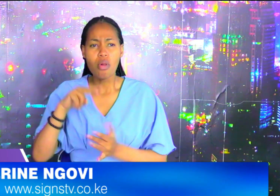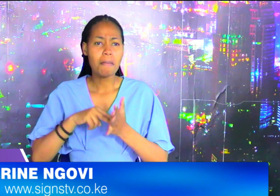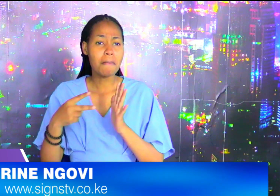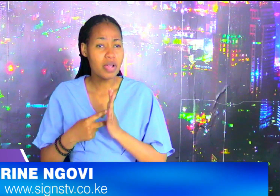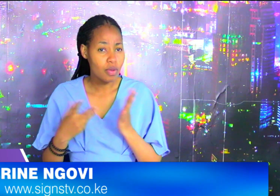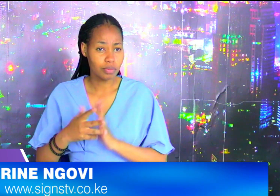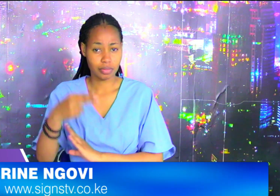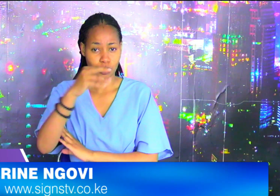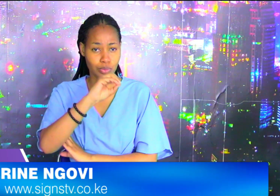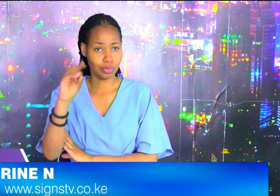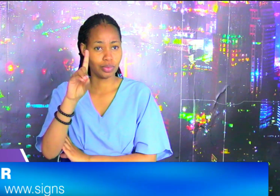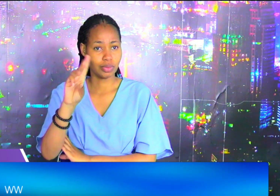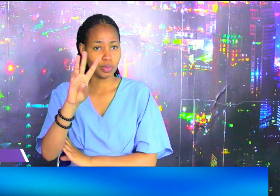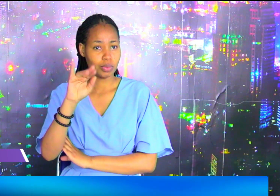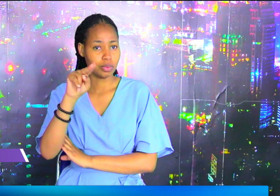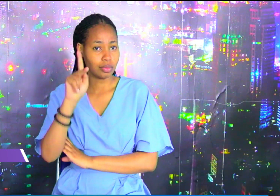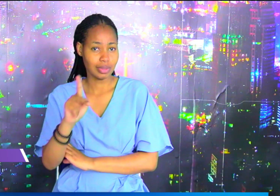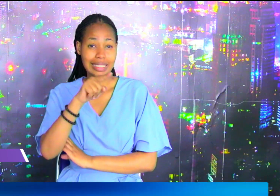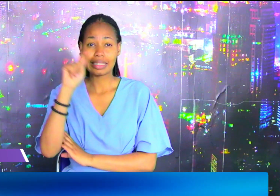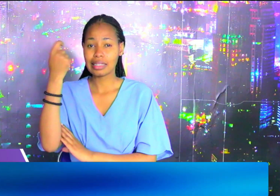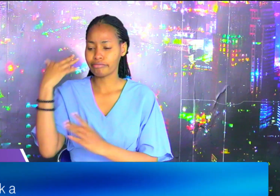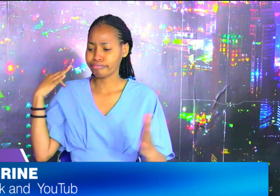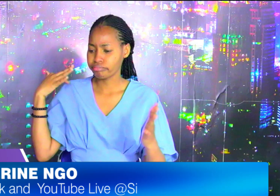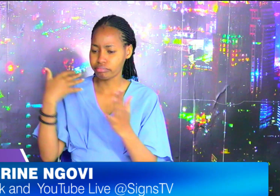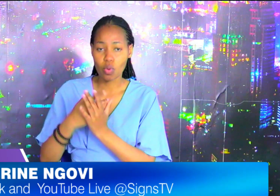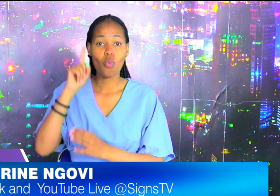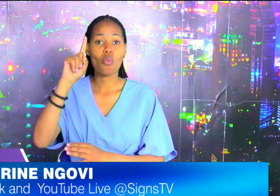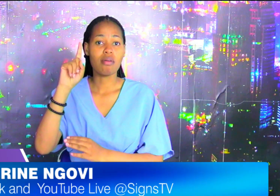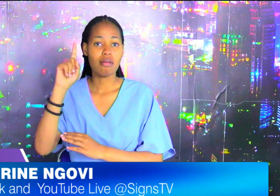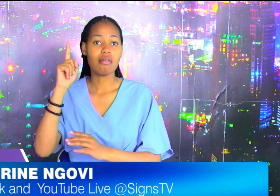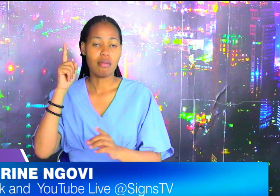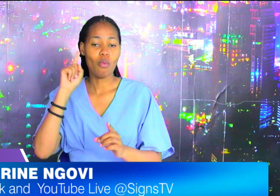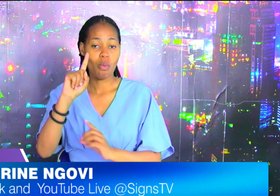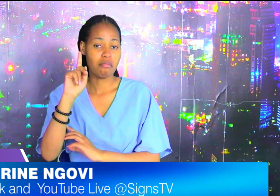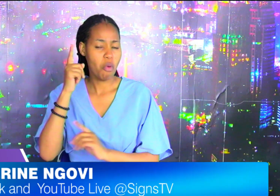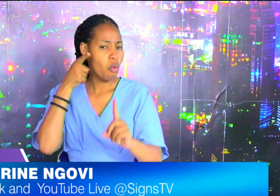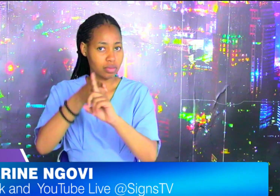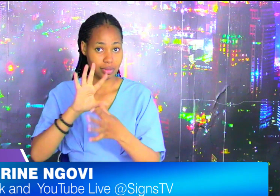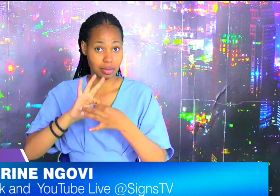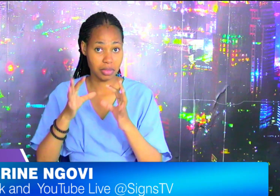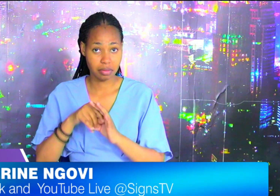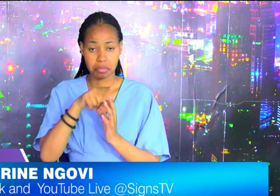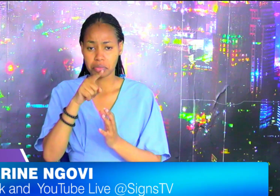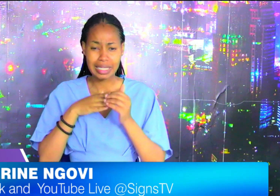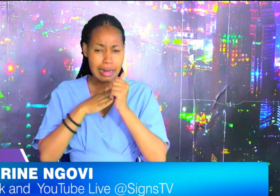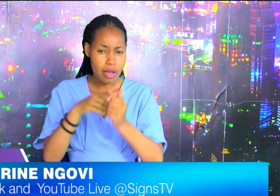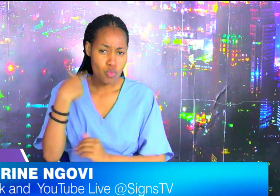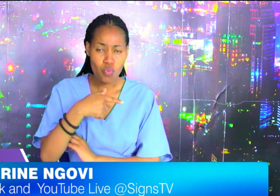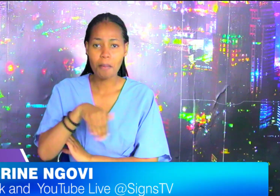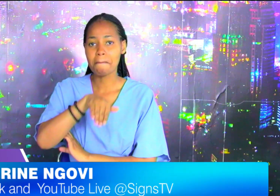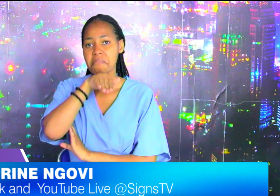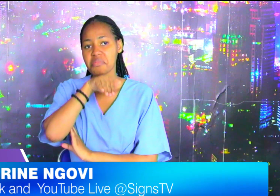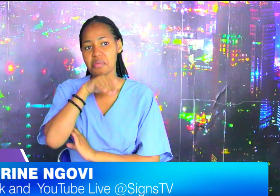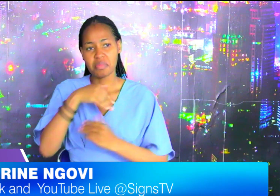meant to hoodwink Kenyans, since Azimio leader Raila Odinga has apparently met with President William Ruto